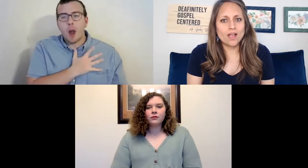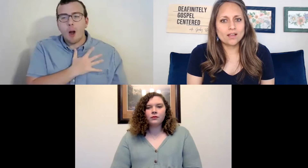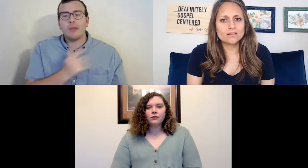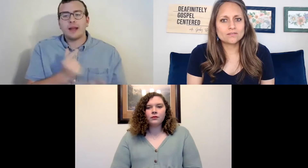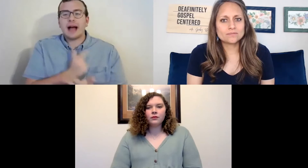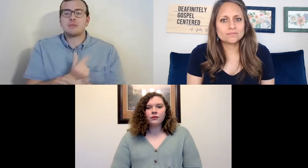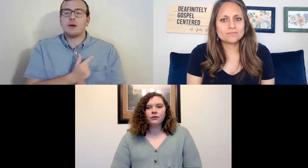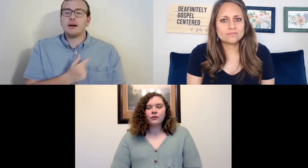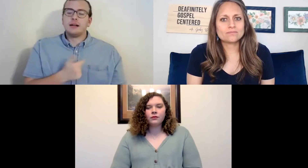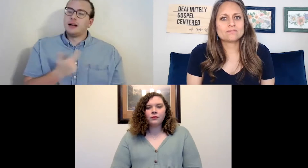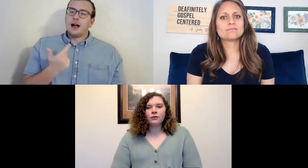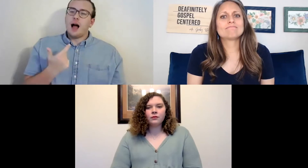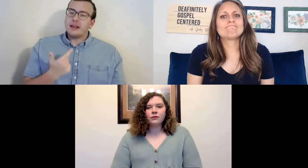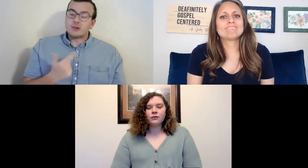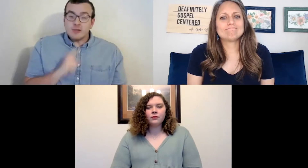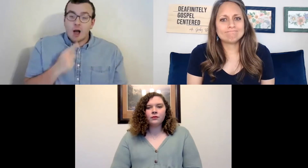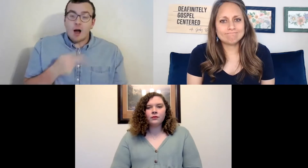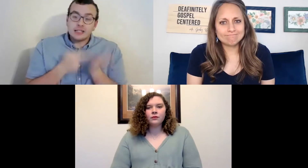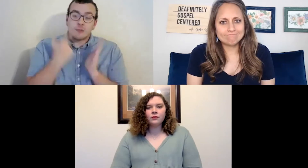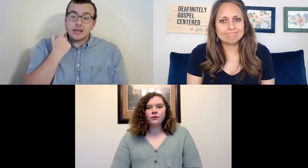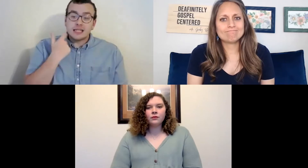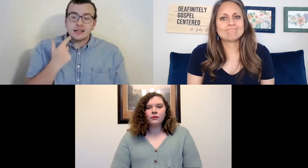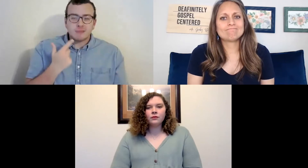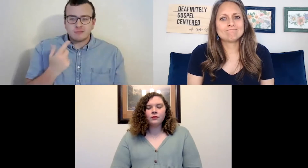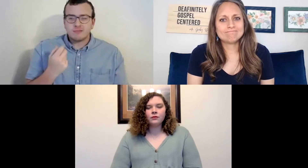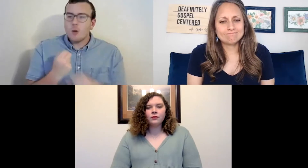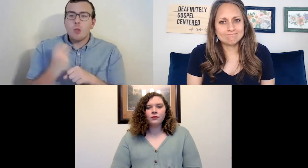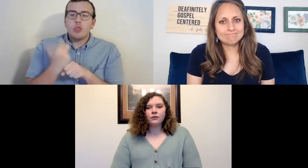gospel truly ingrained in me.